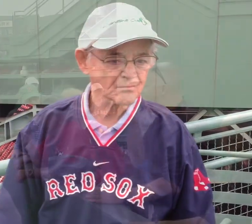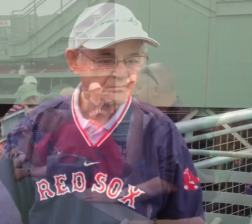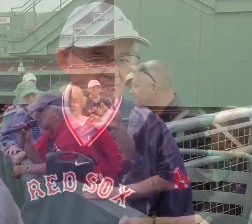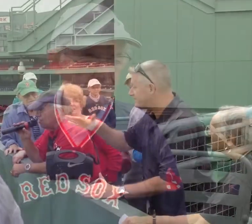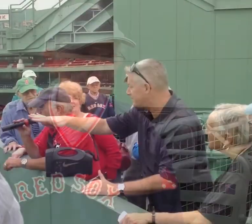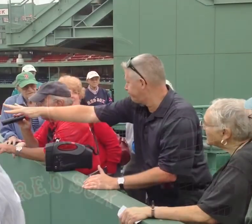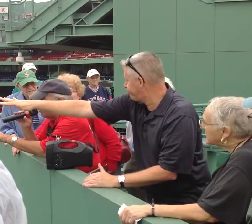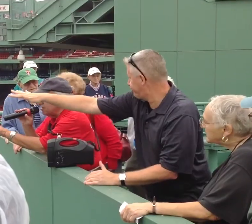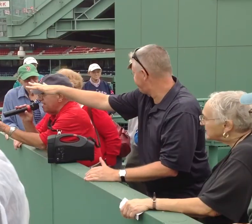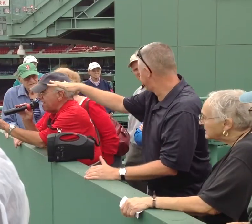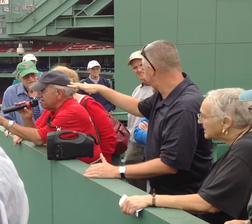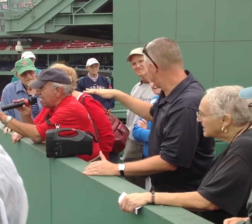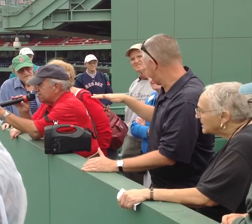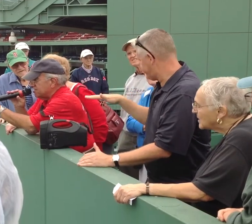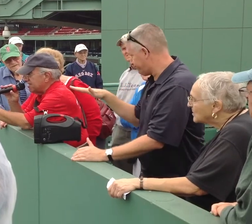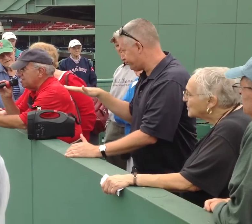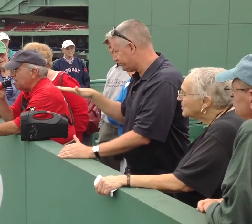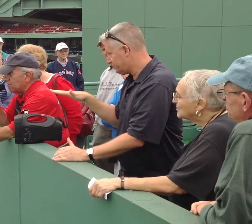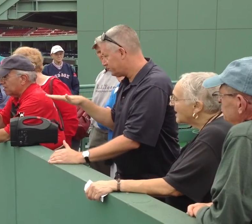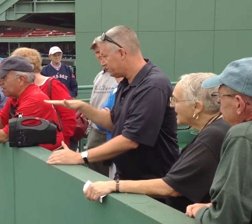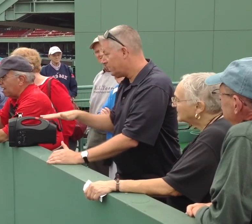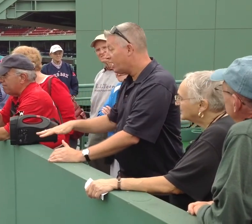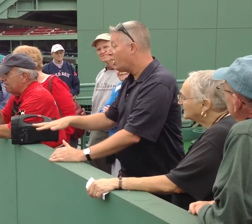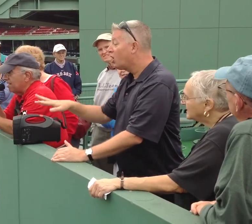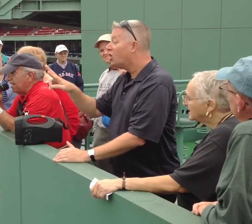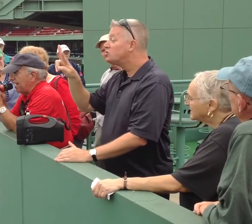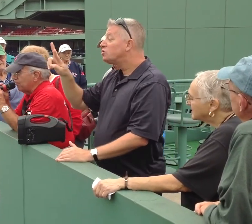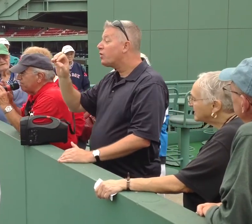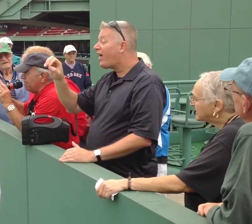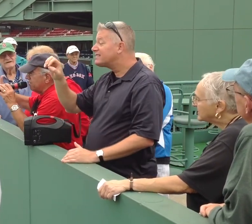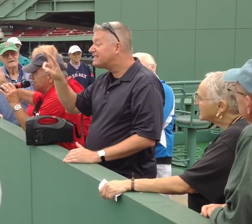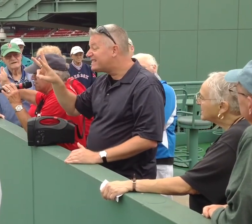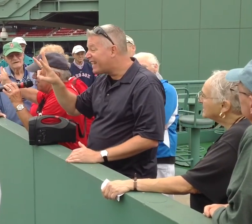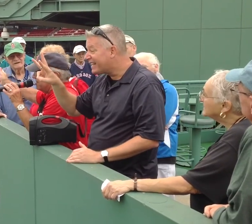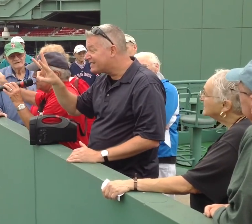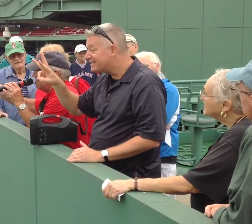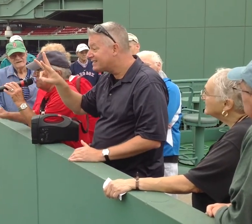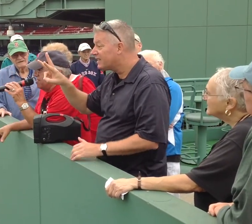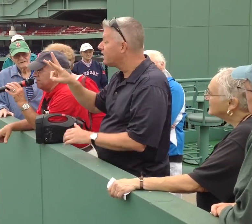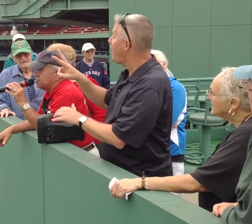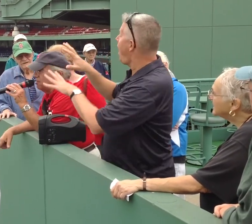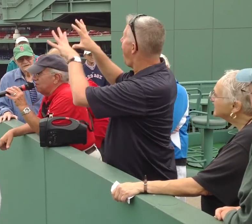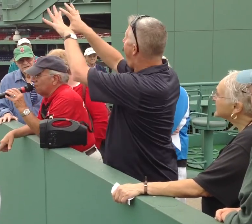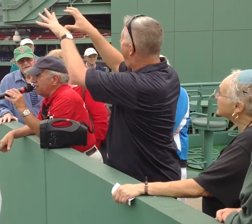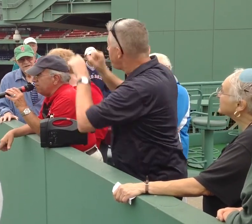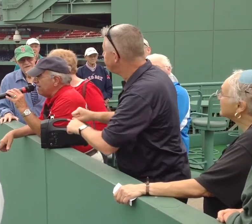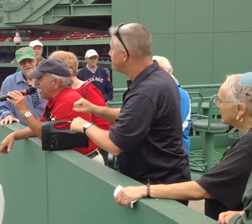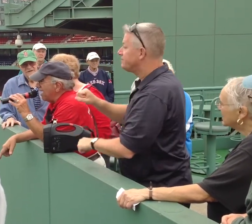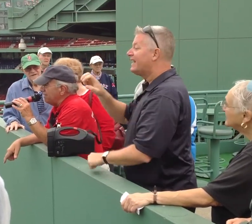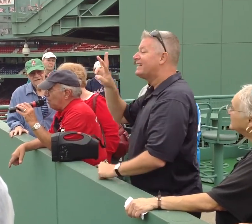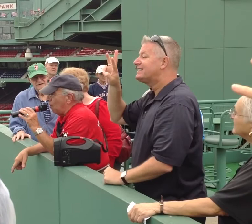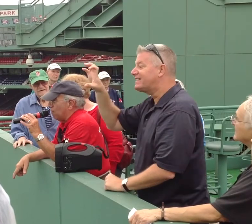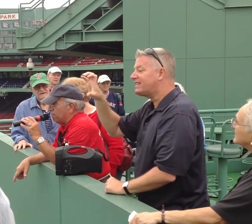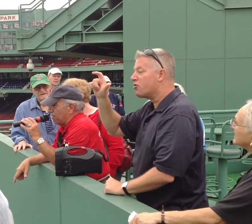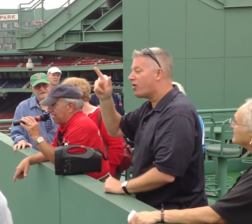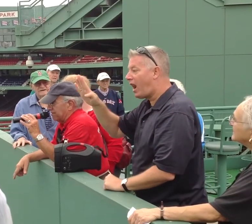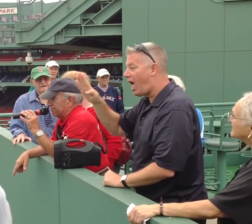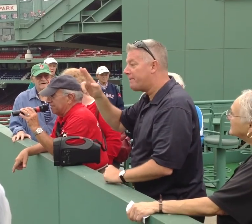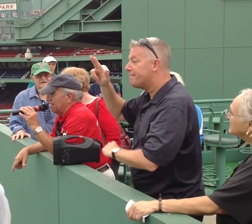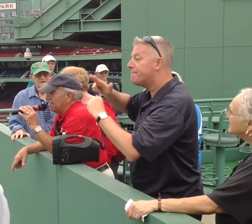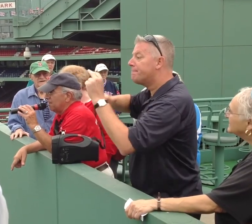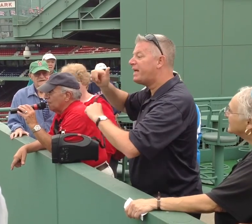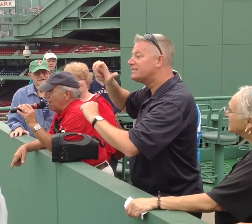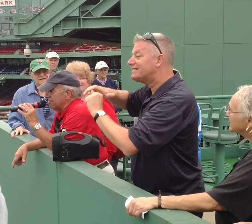these seats were built. We took down that 600 club, and we built the section of seats right behind home